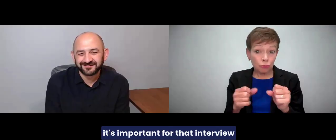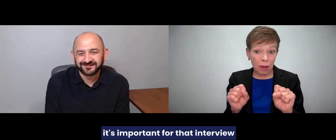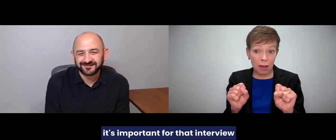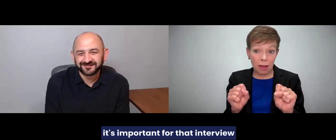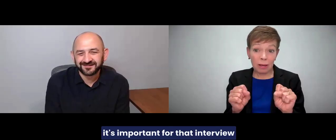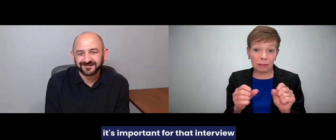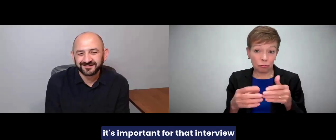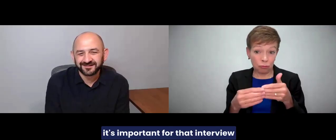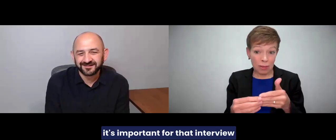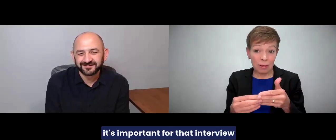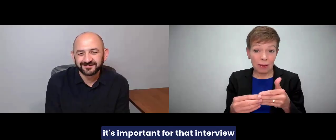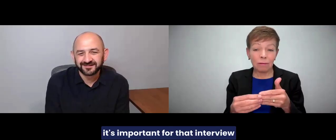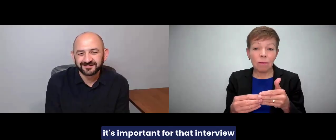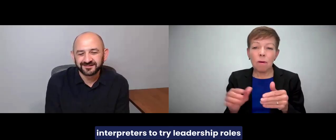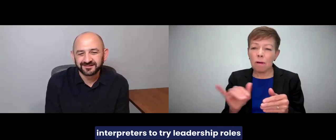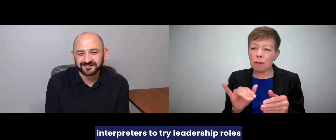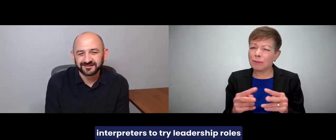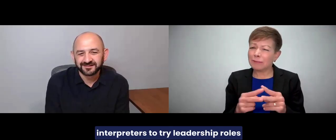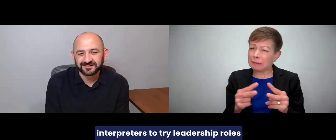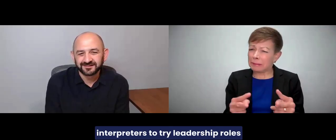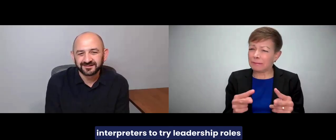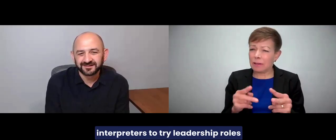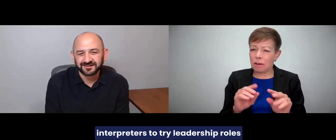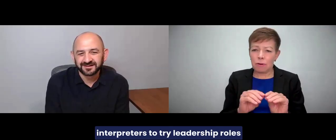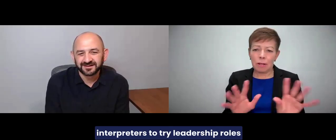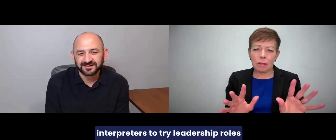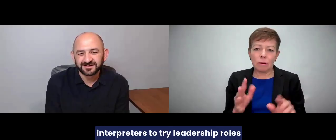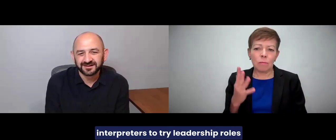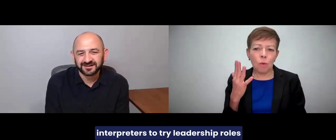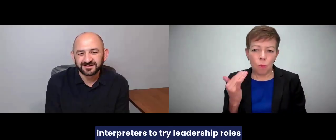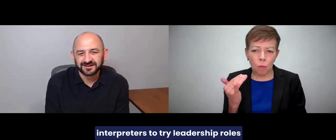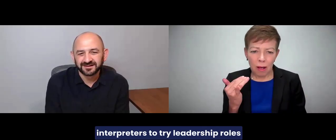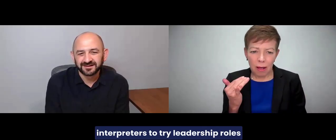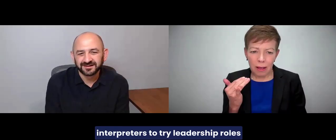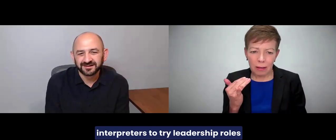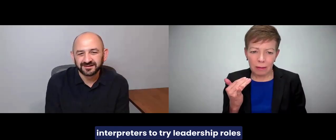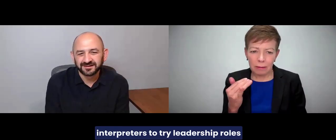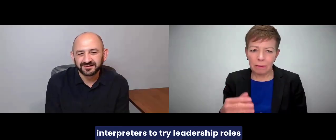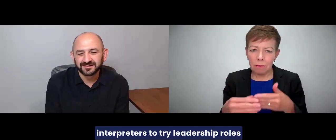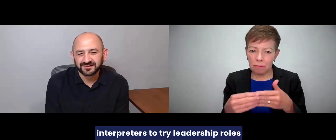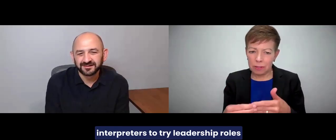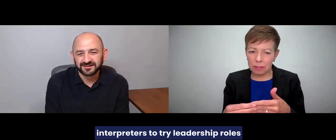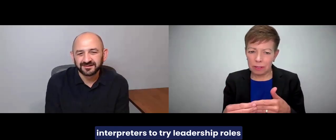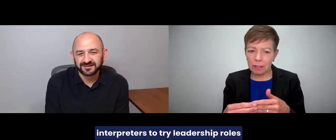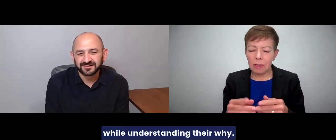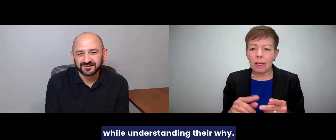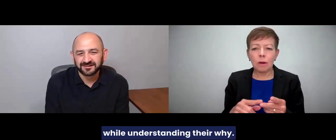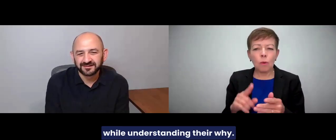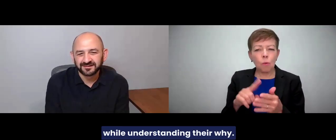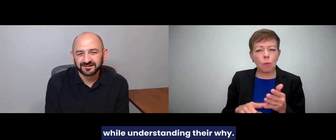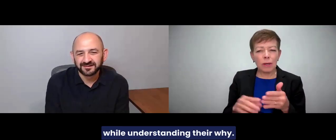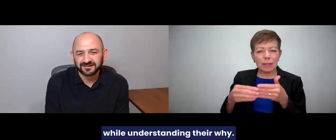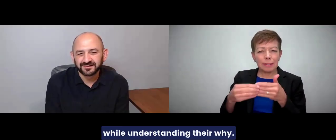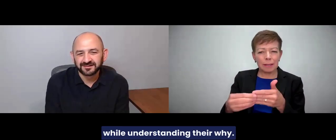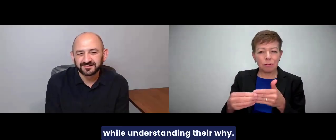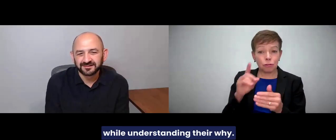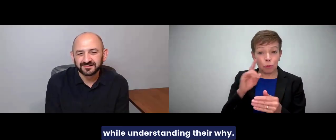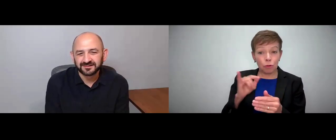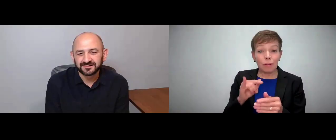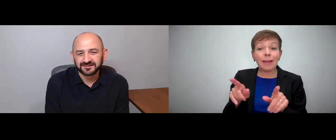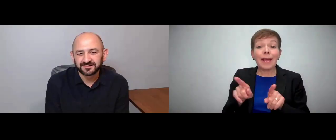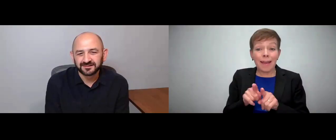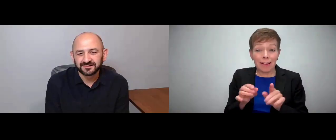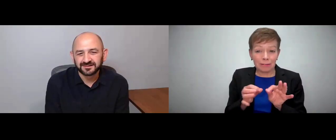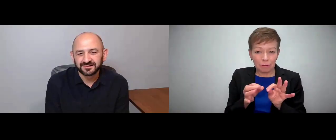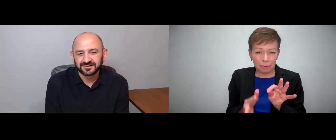it's important for that interpreters to try leadership roles while understanding their